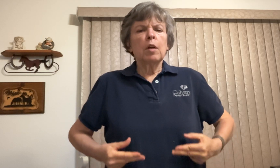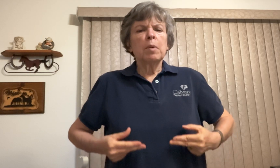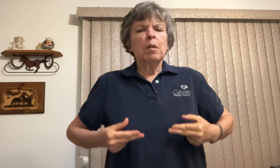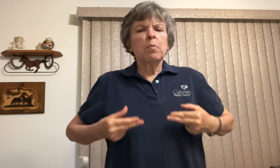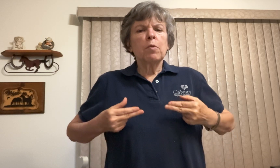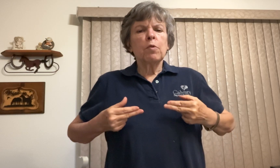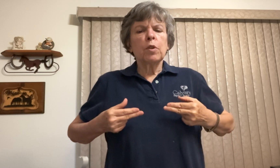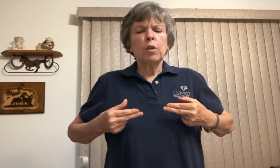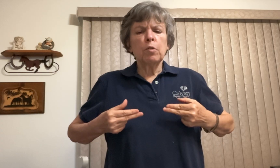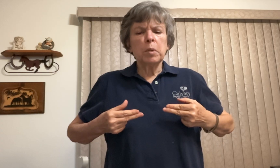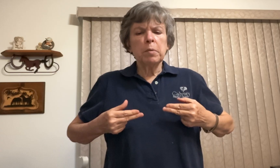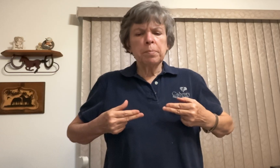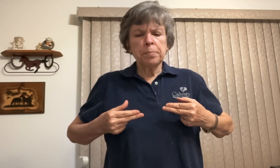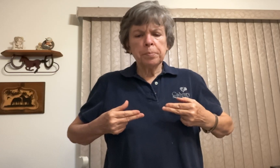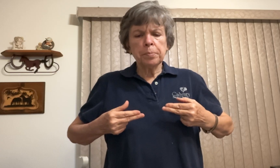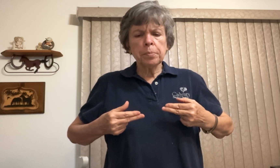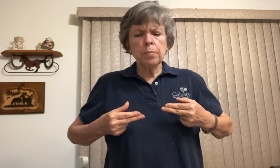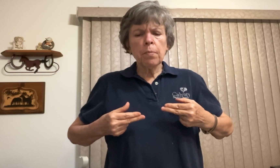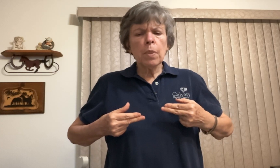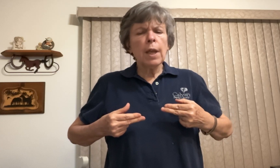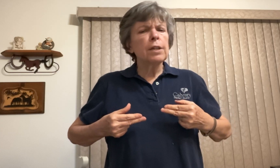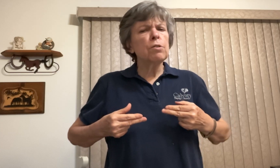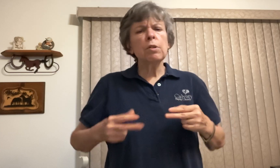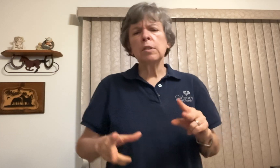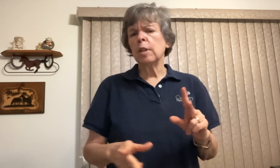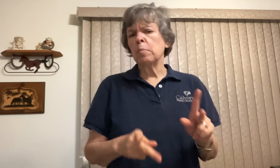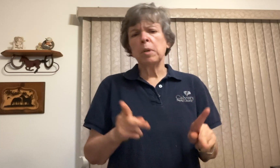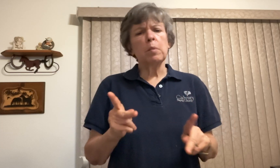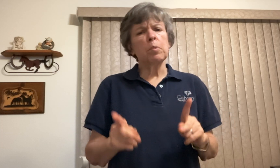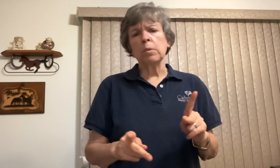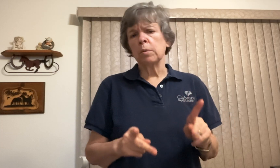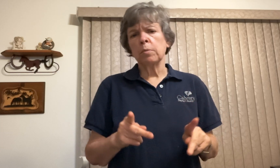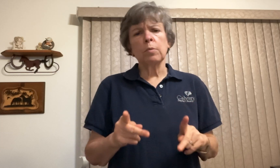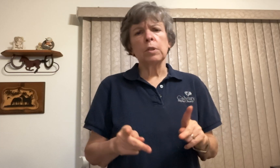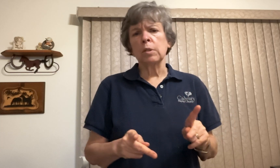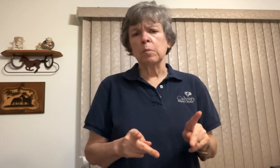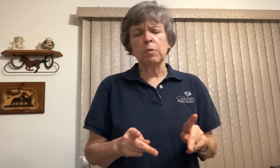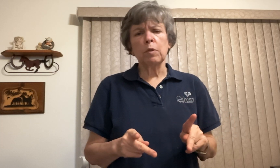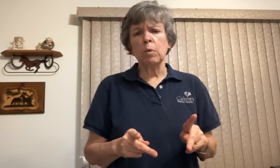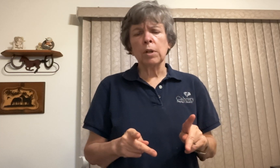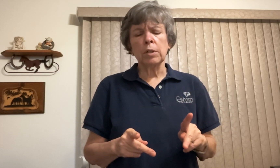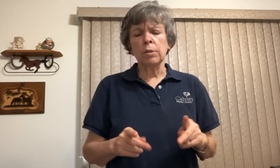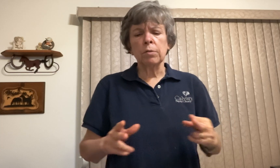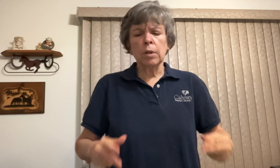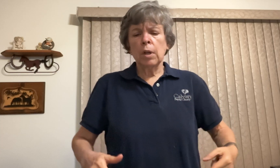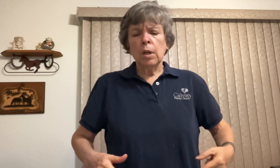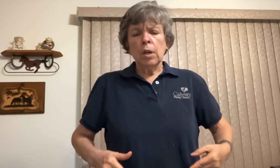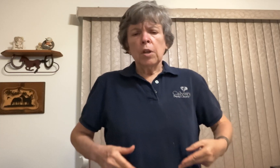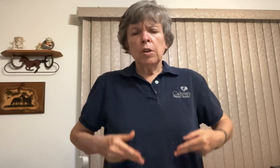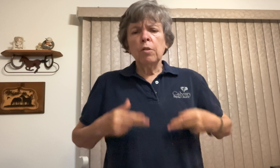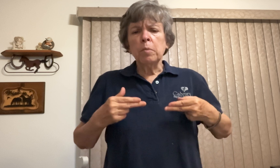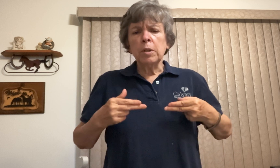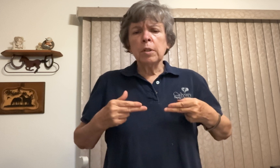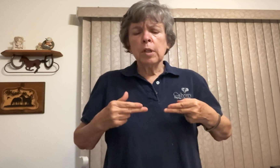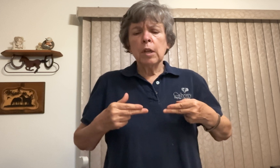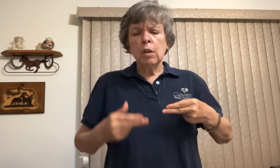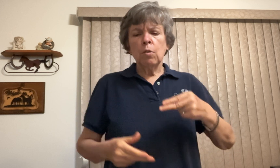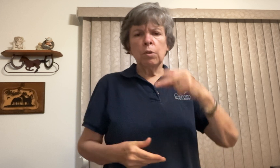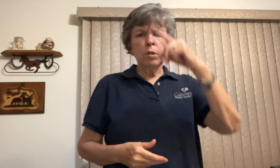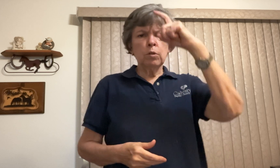up for human. You could say people's wisdom if you wanted to. Human. This is